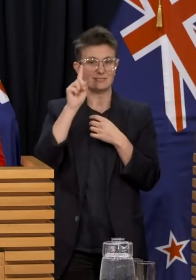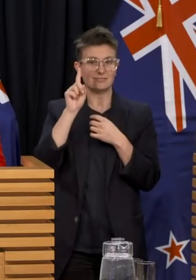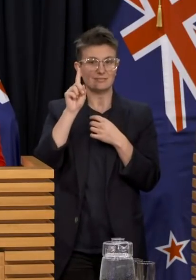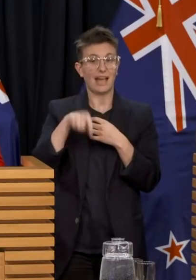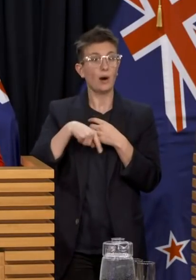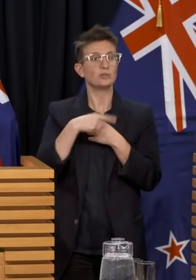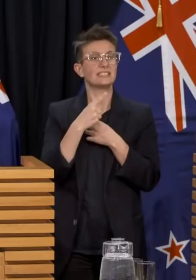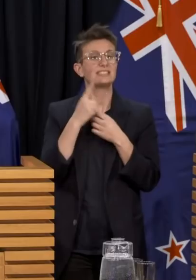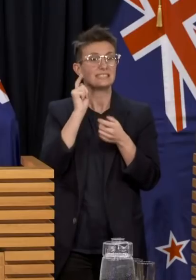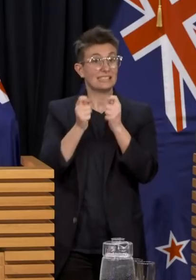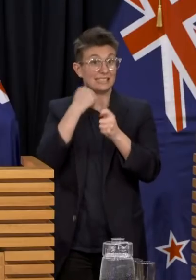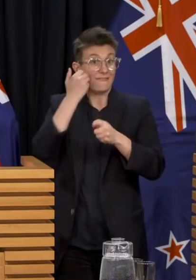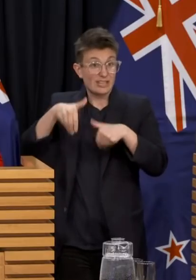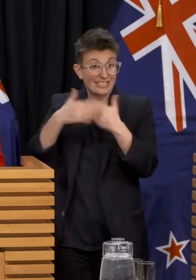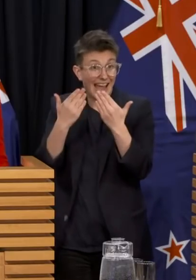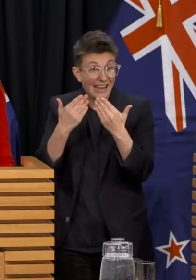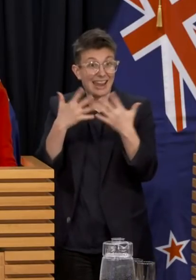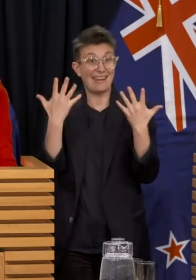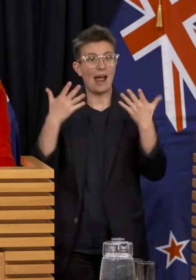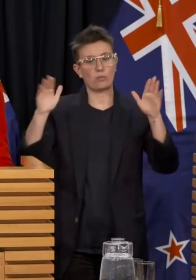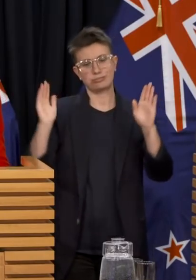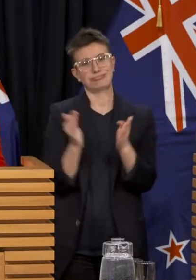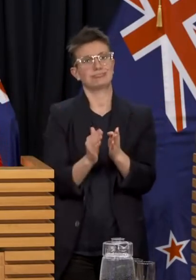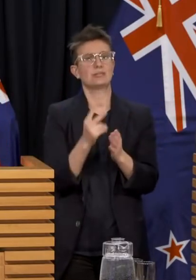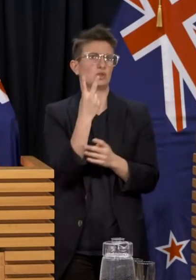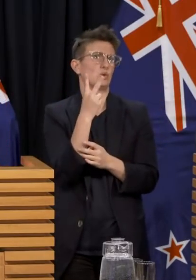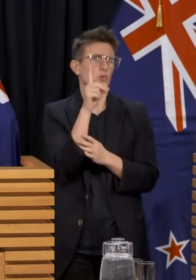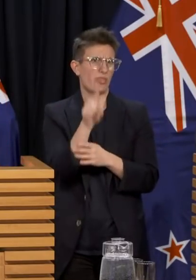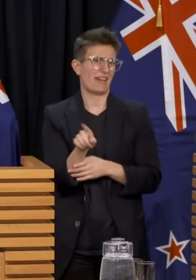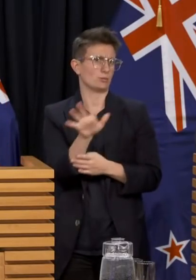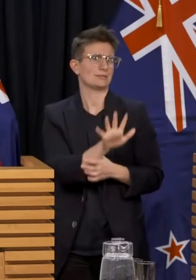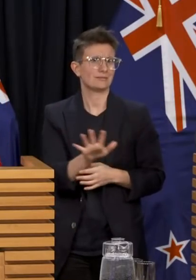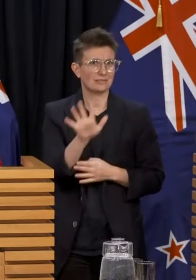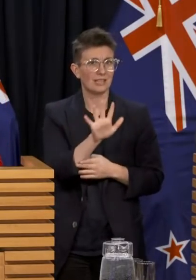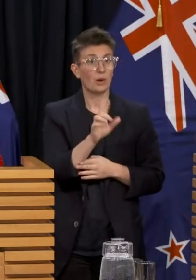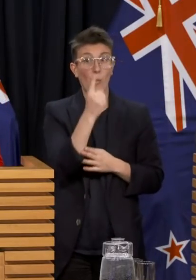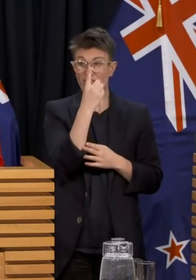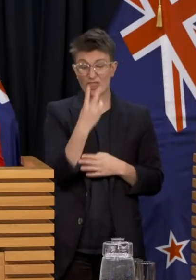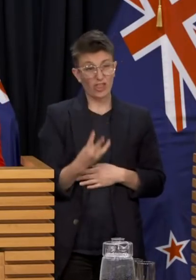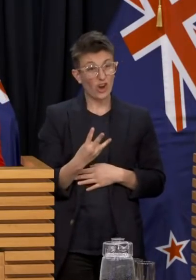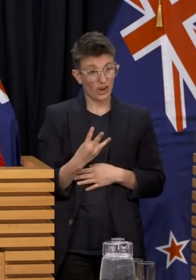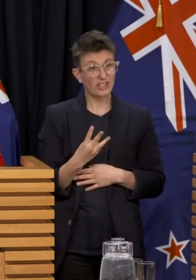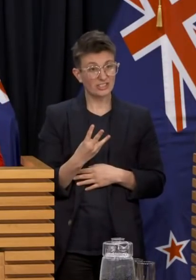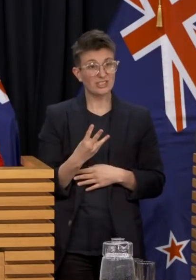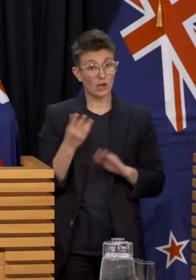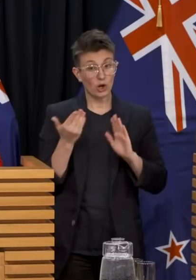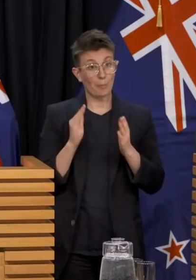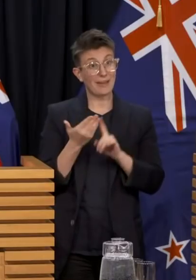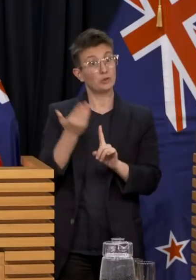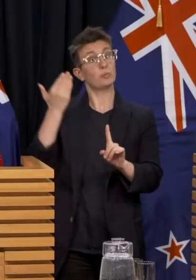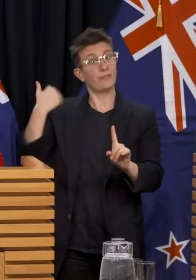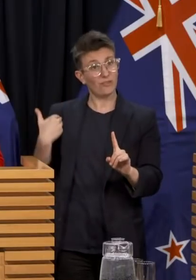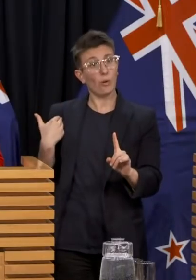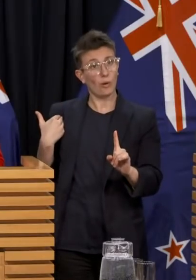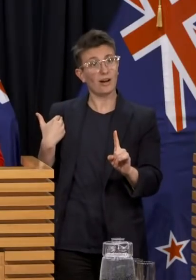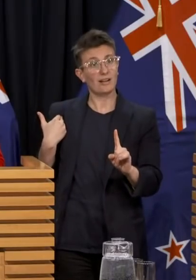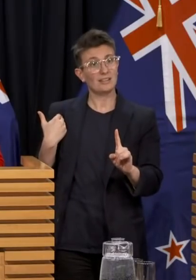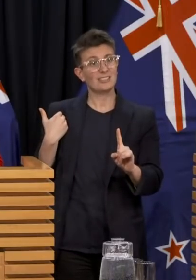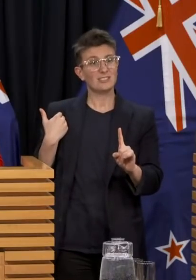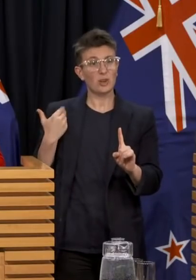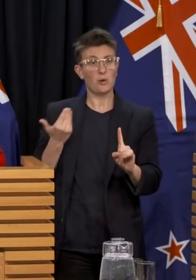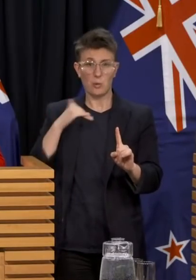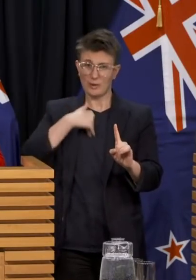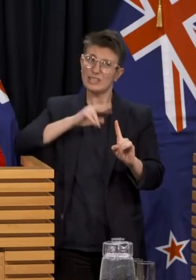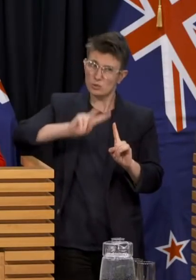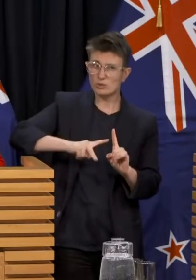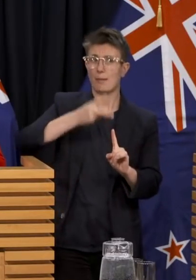2,276. That is roughly a third of what we were, around half of what we are also aiming for at a time